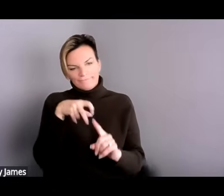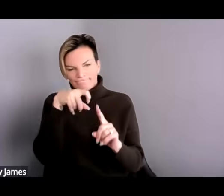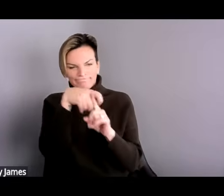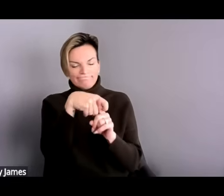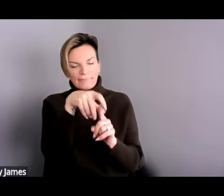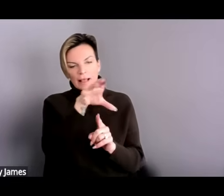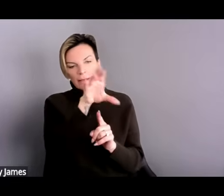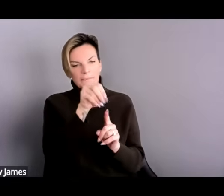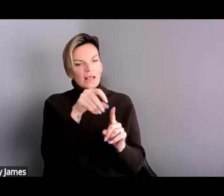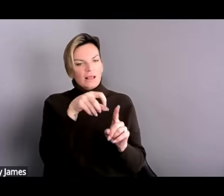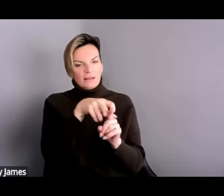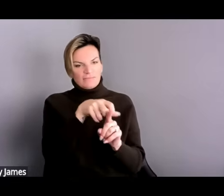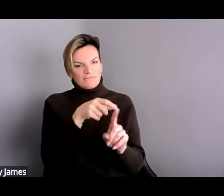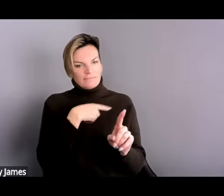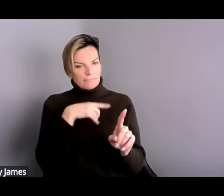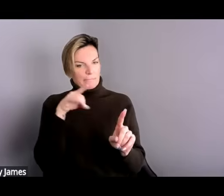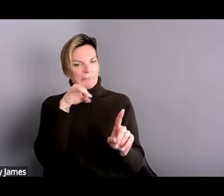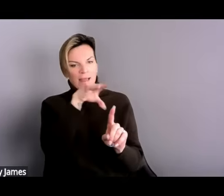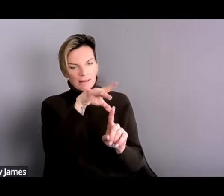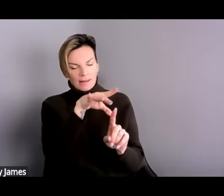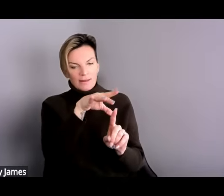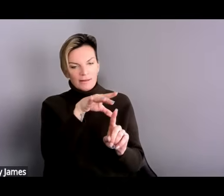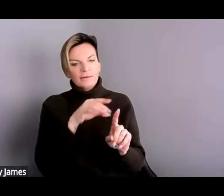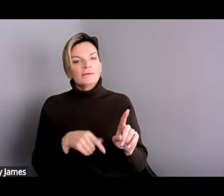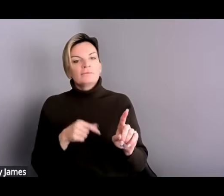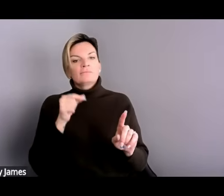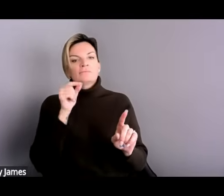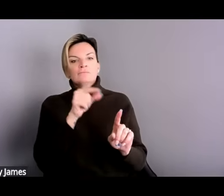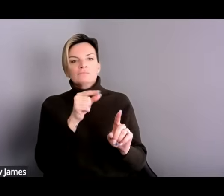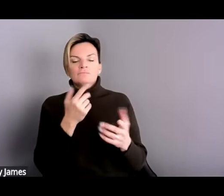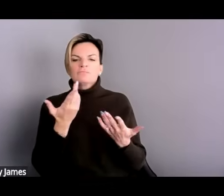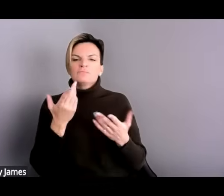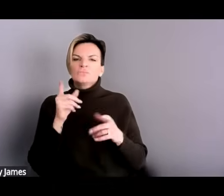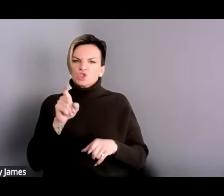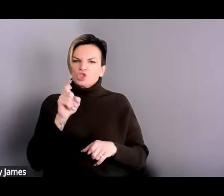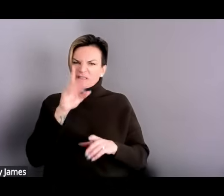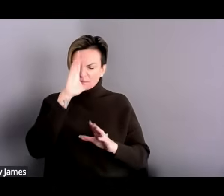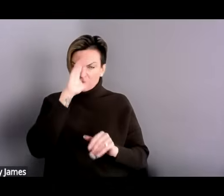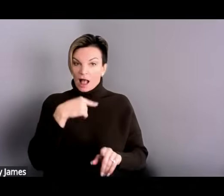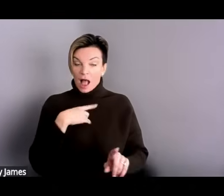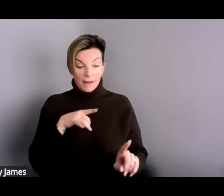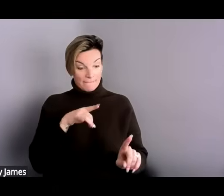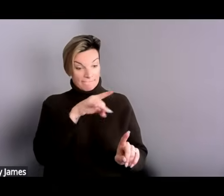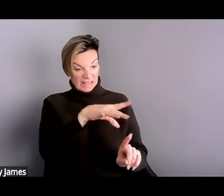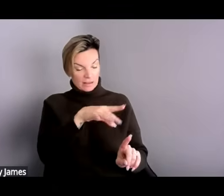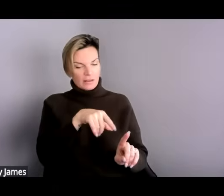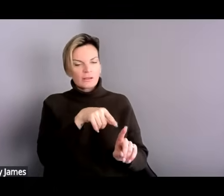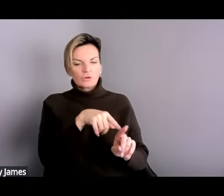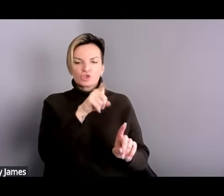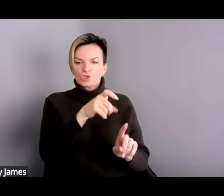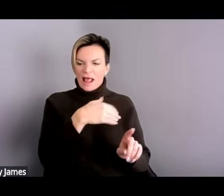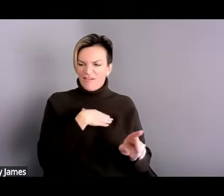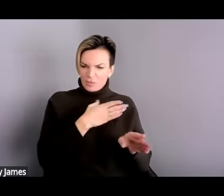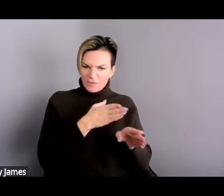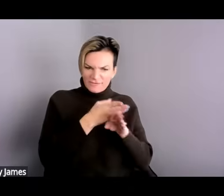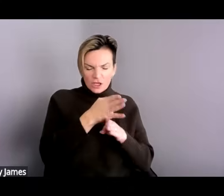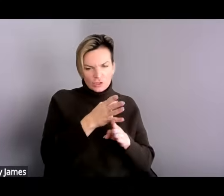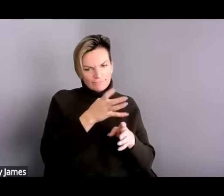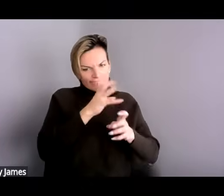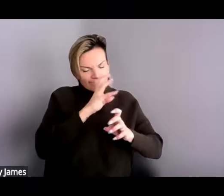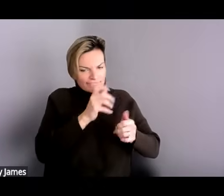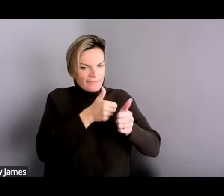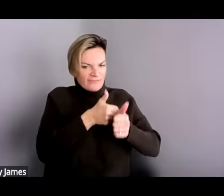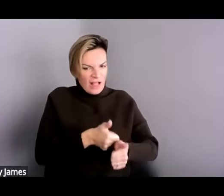And there's some expectation when they hire that company that there's a professional standard. And the ones that have fallen through the cracks here, including Cornell West